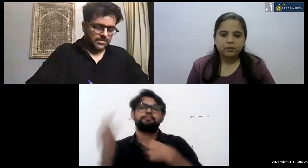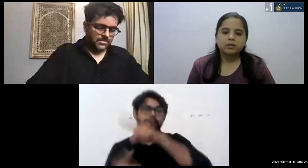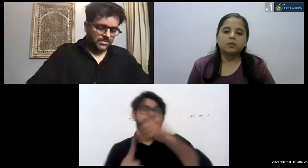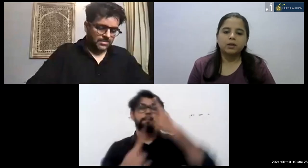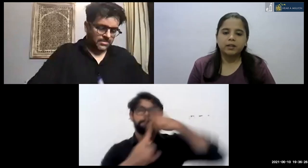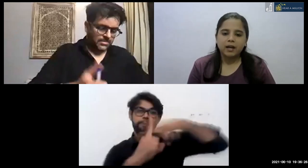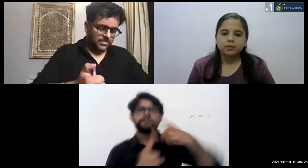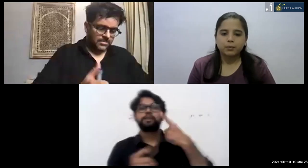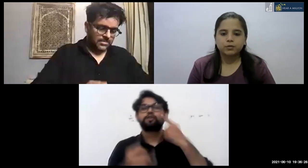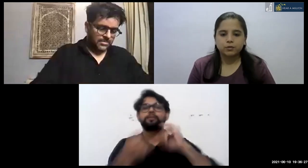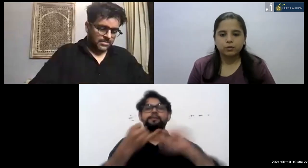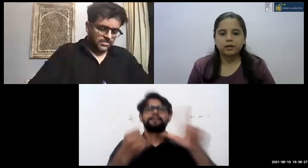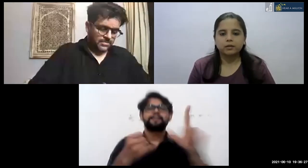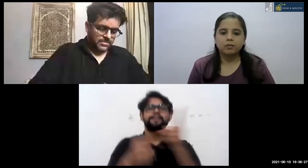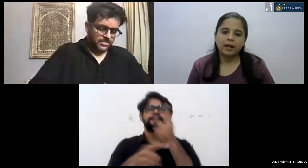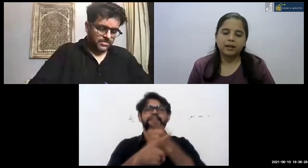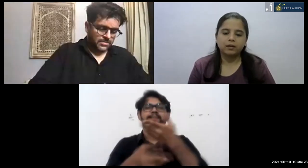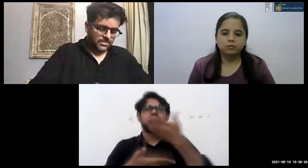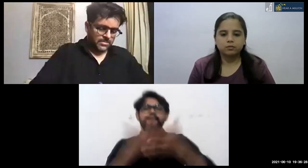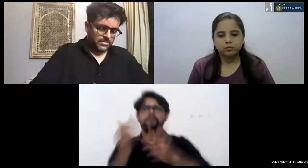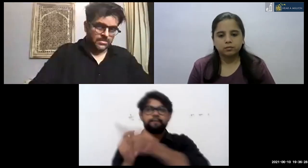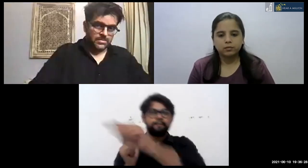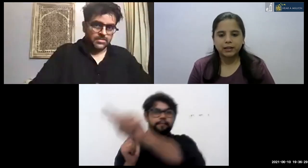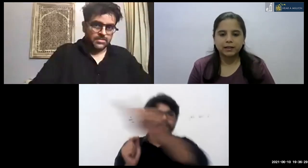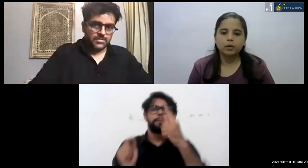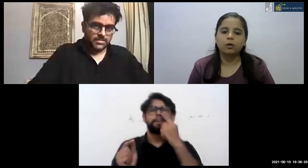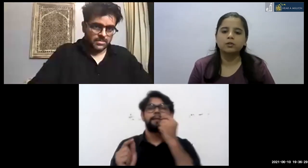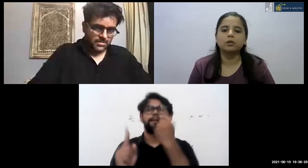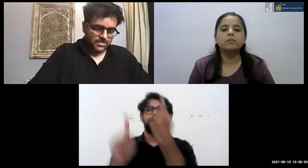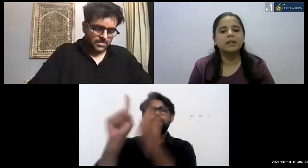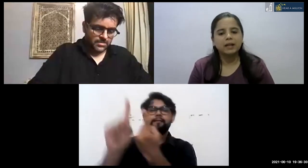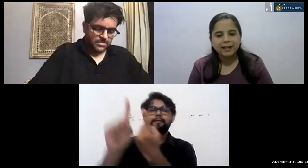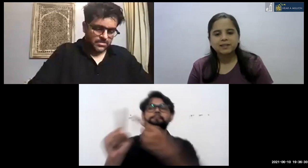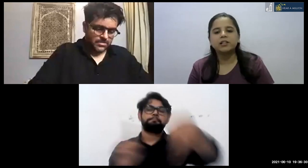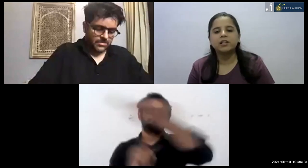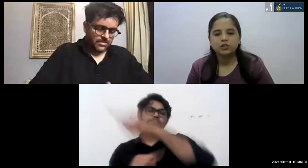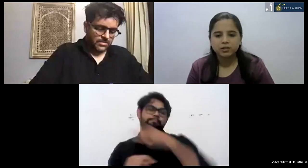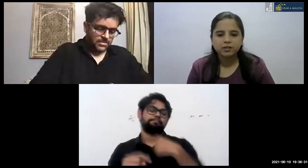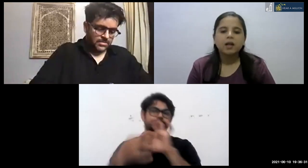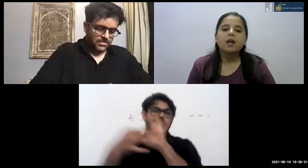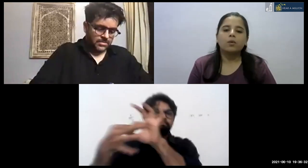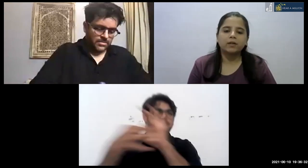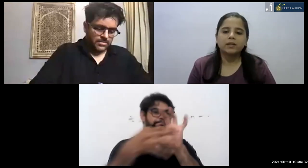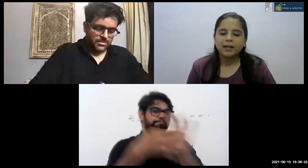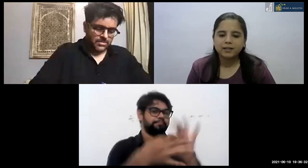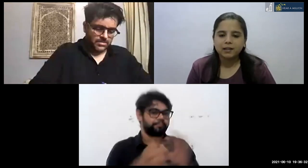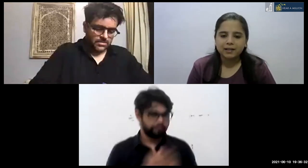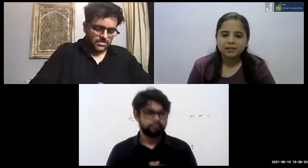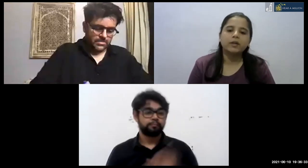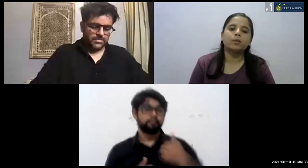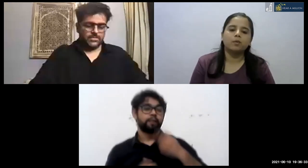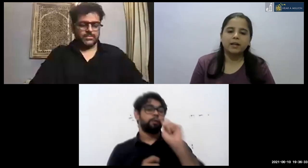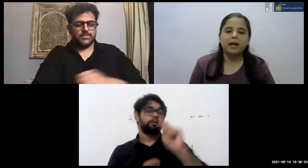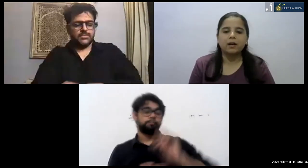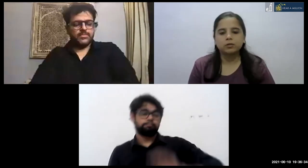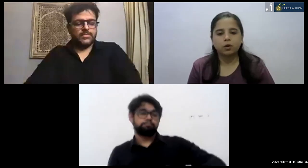So whatever the work they are supposed to do, and I tell them. And also we ISL teachers, whatever the ISL classes